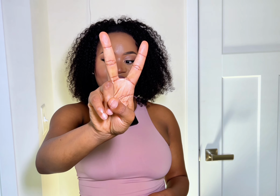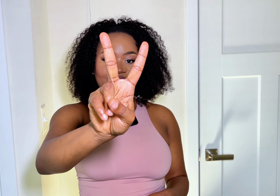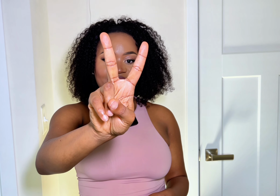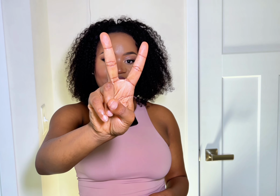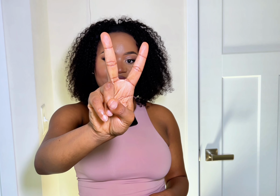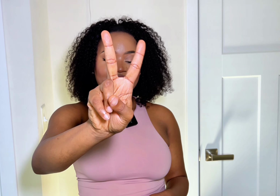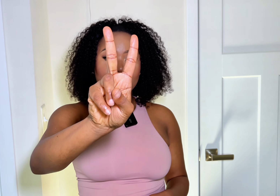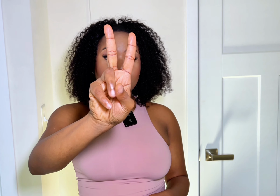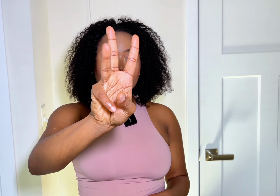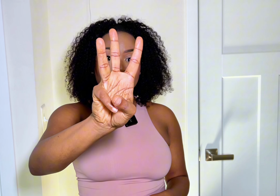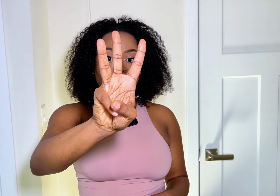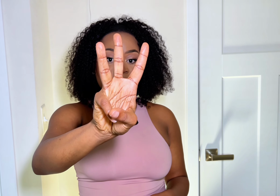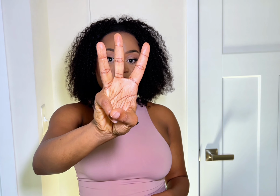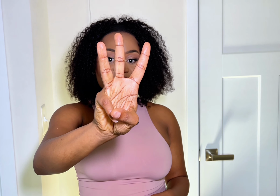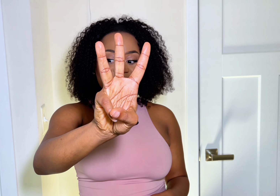V, W,